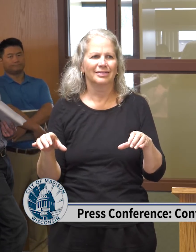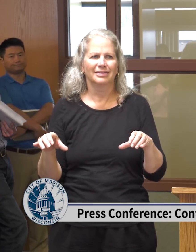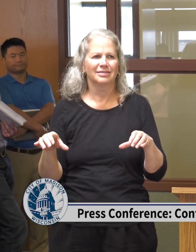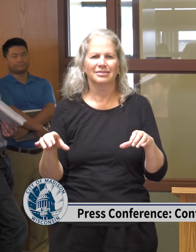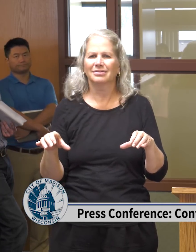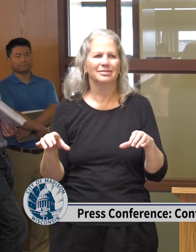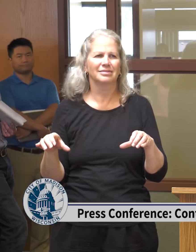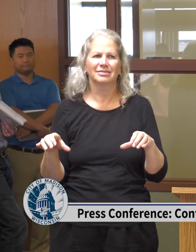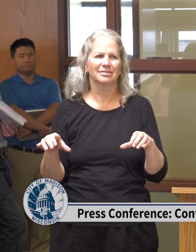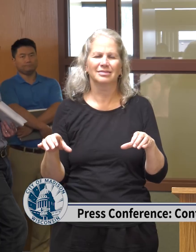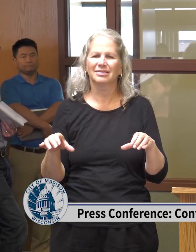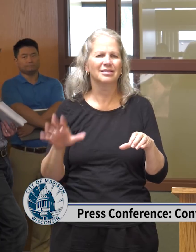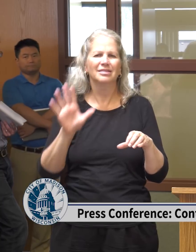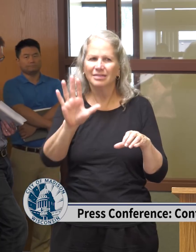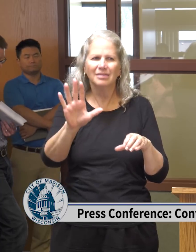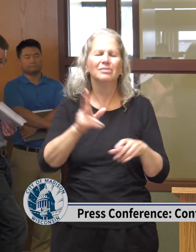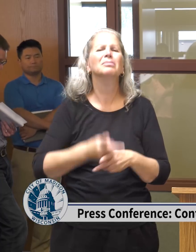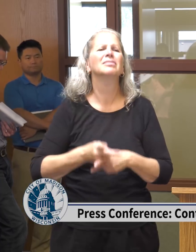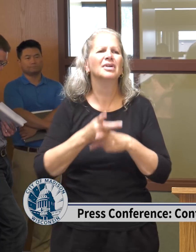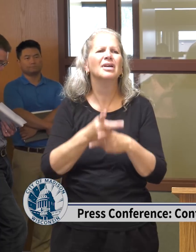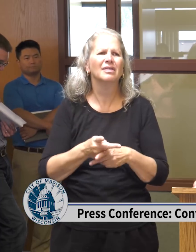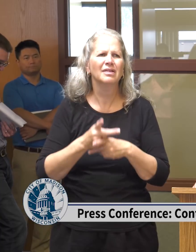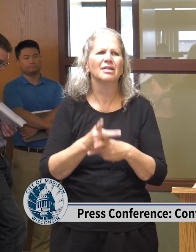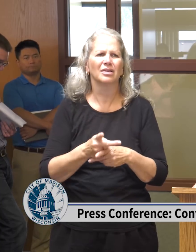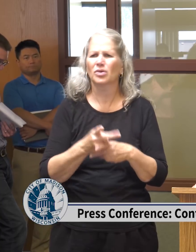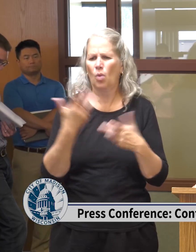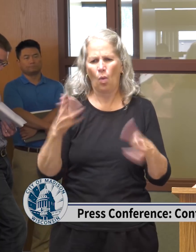not want to store water